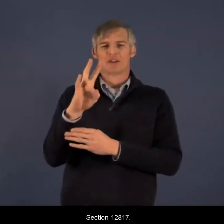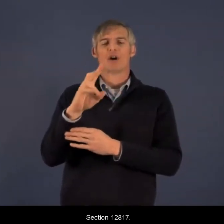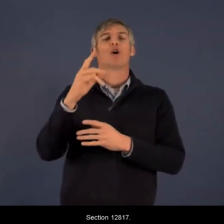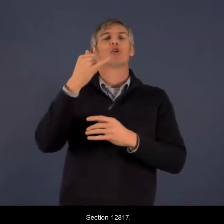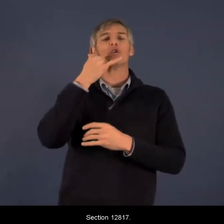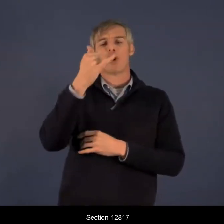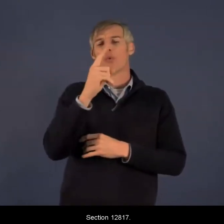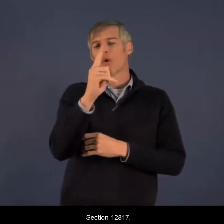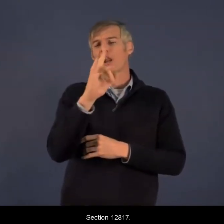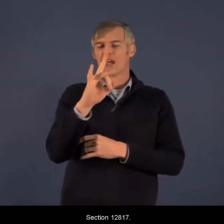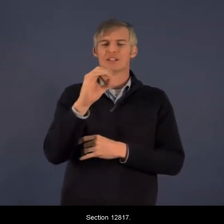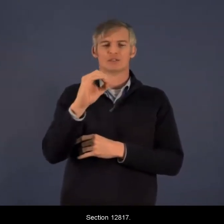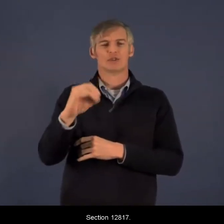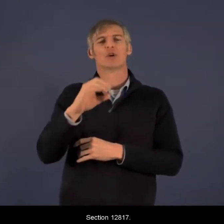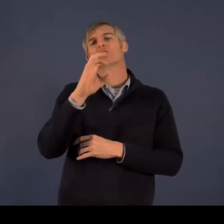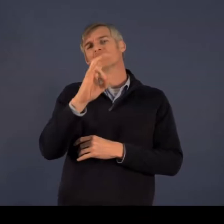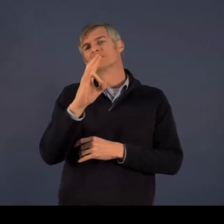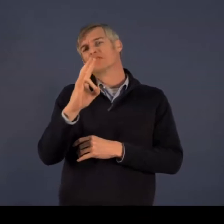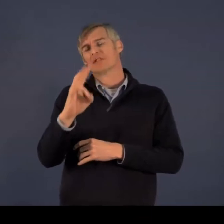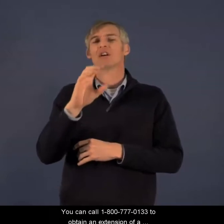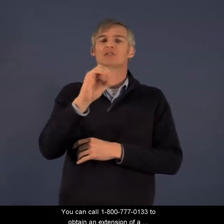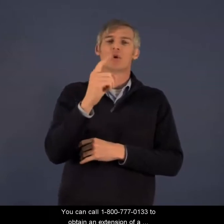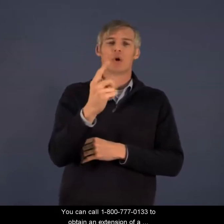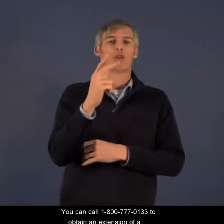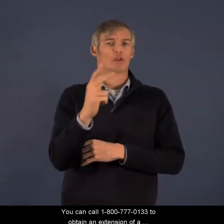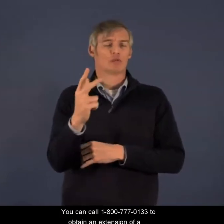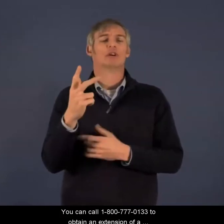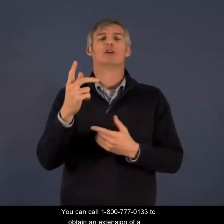Section 12817. You can call